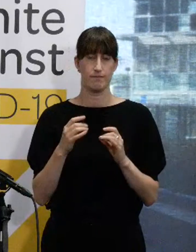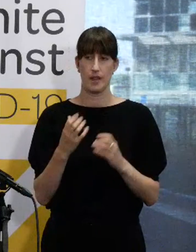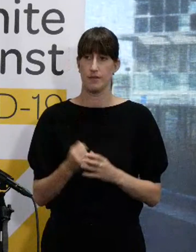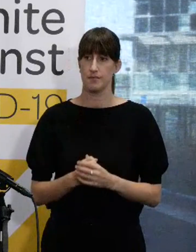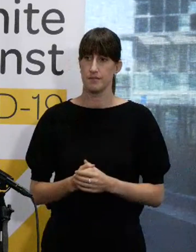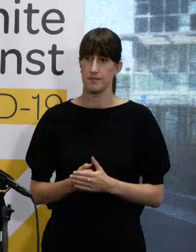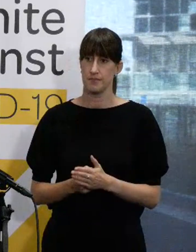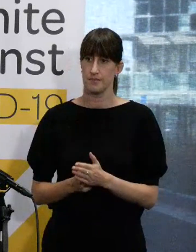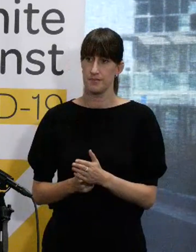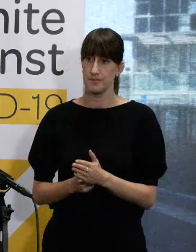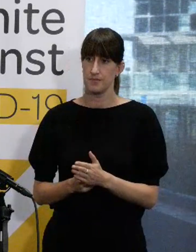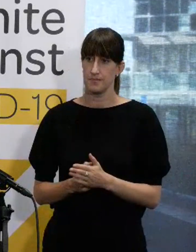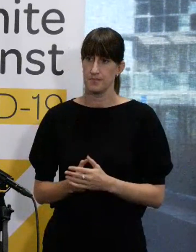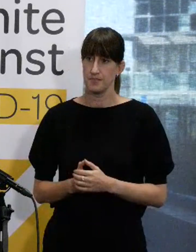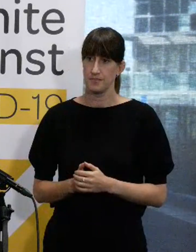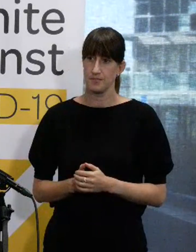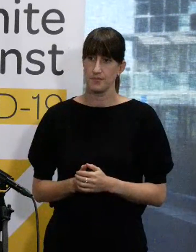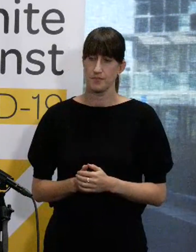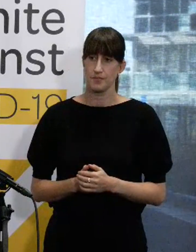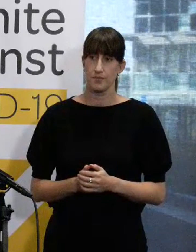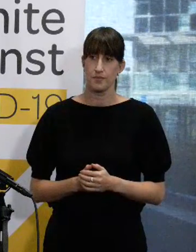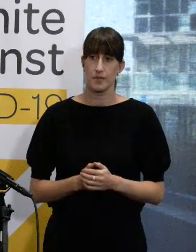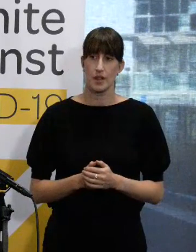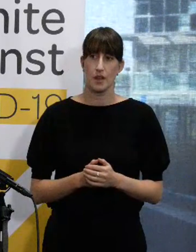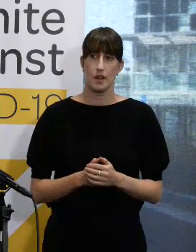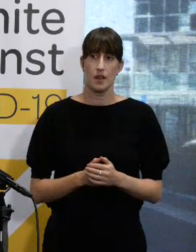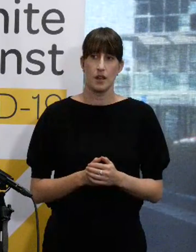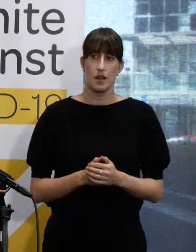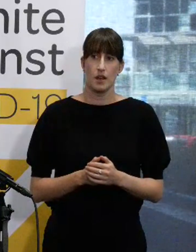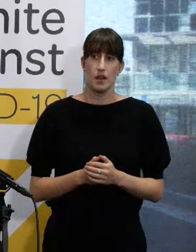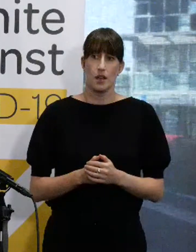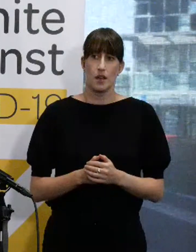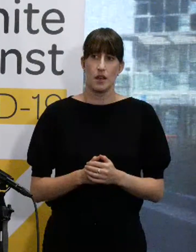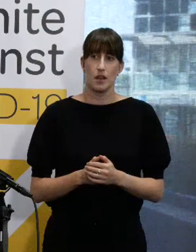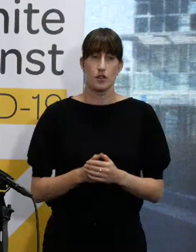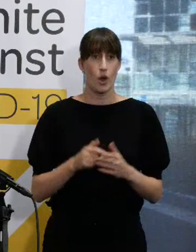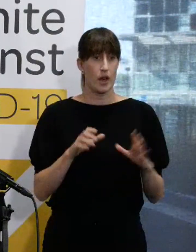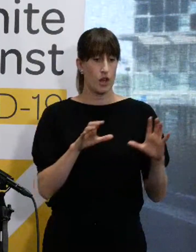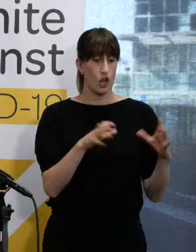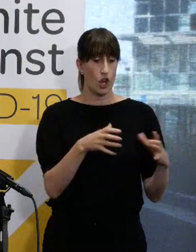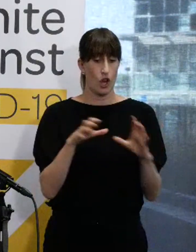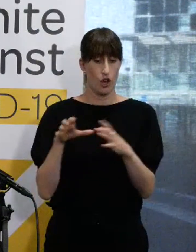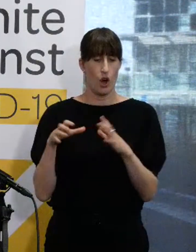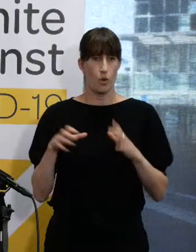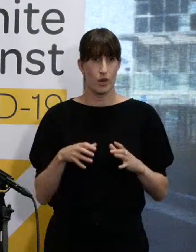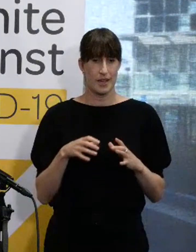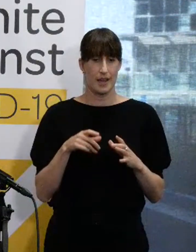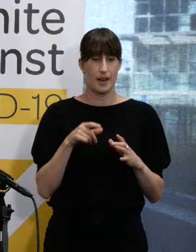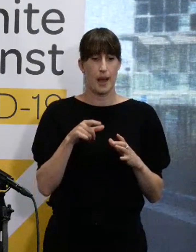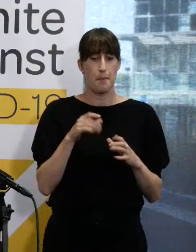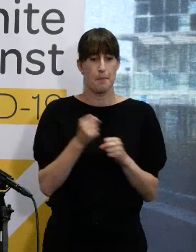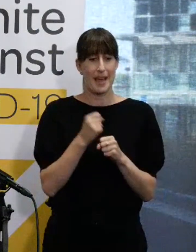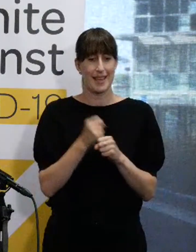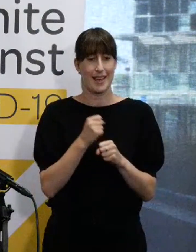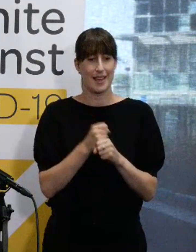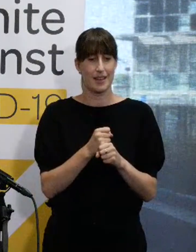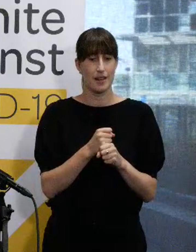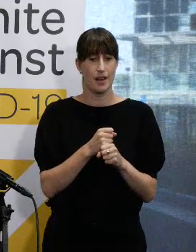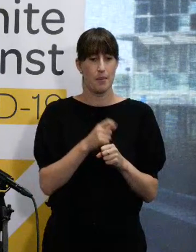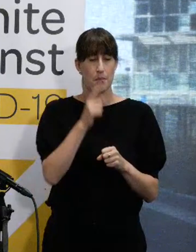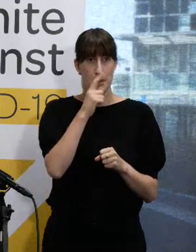been advocated for by various epidemiologists. Why is it taking you so long to suggest tightening the rules? Just to go back